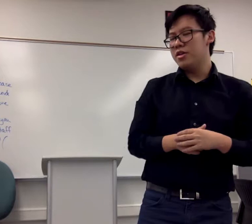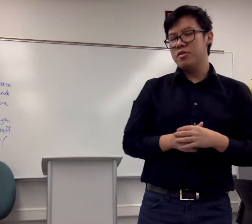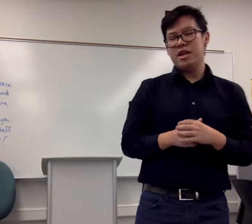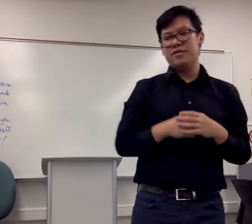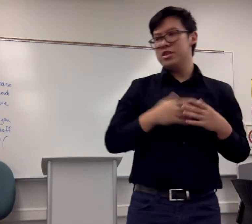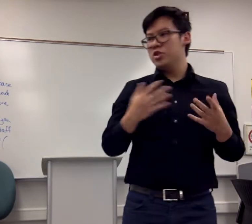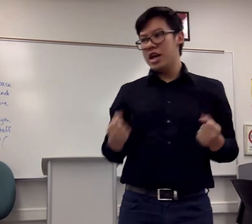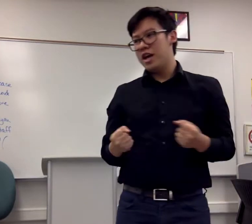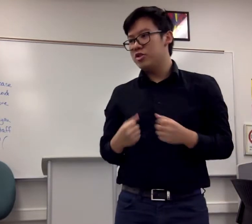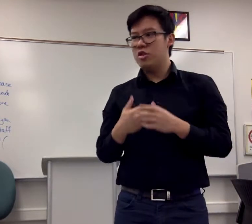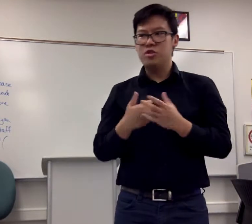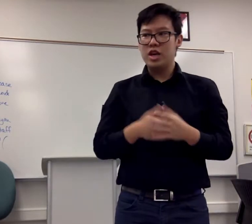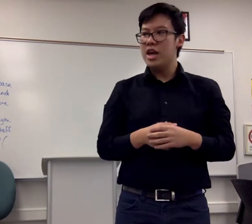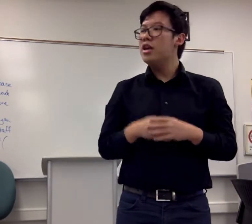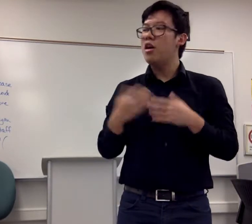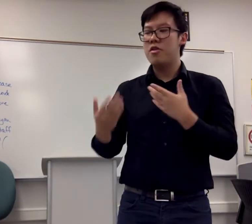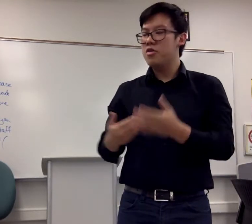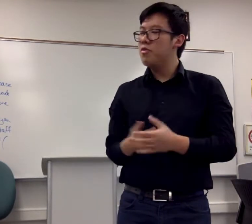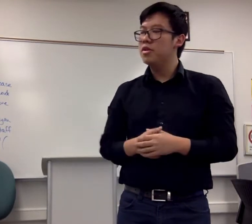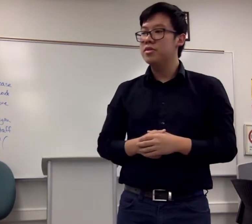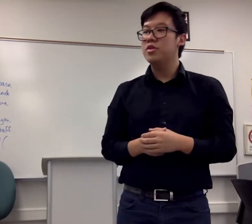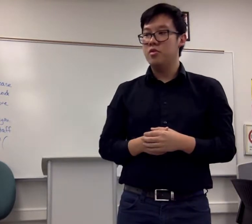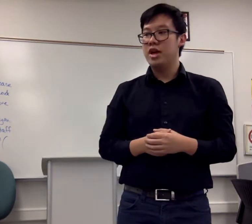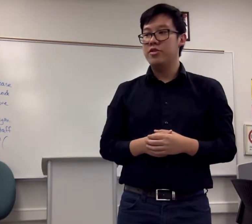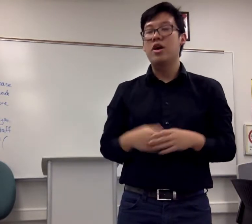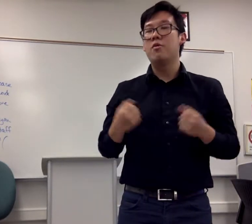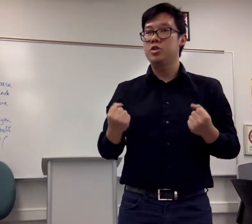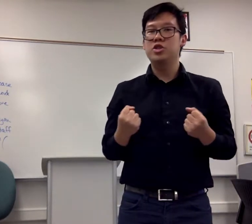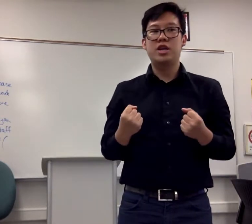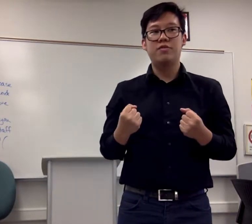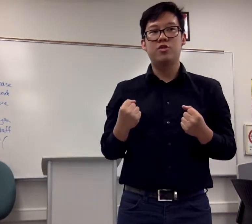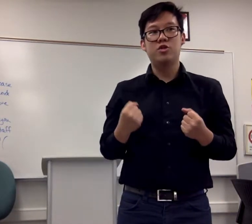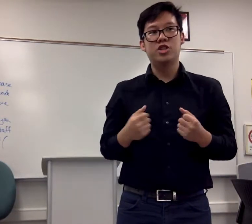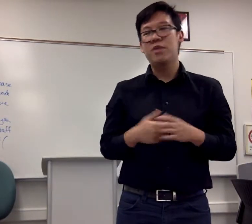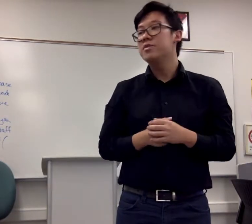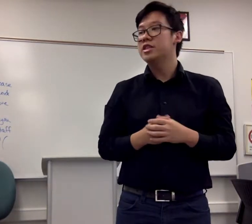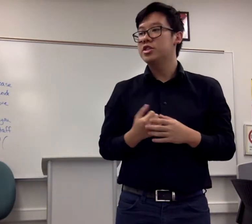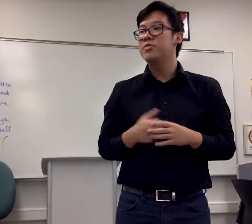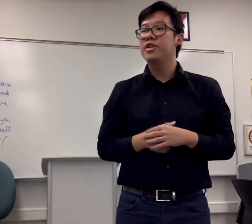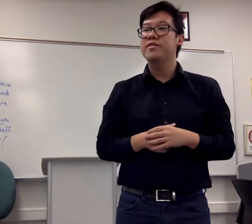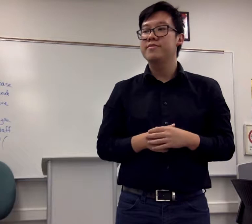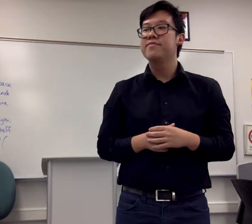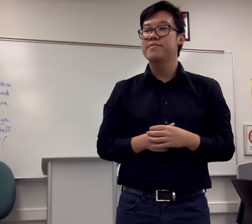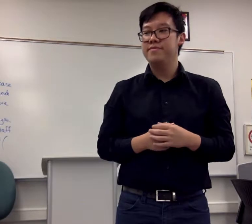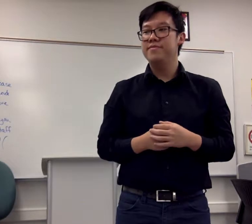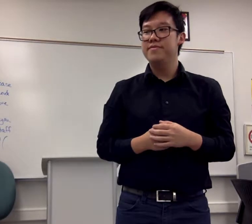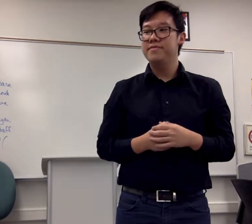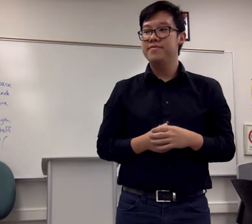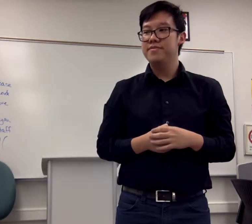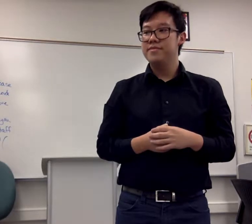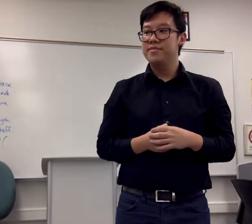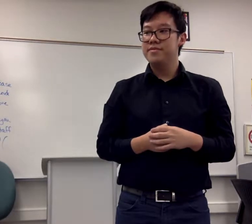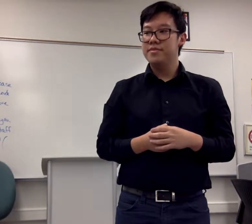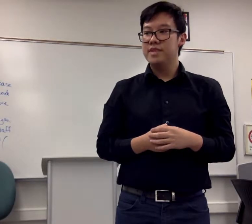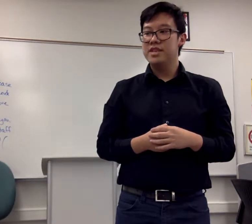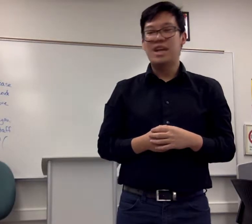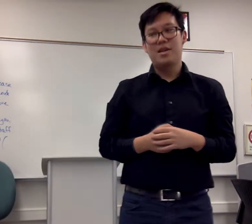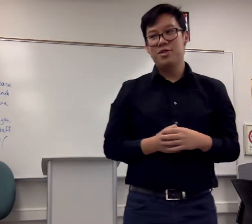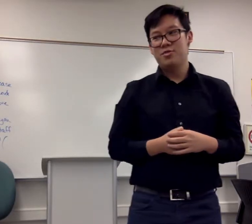do it as fast as you can, as slow as you can, however you want. You would like to. And we just have to do our job, that is interpreting. Okay, but what language? Sign language